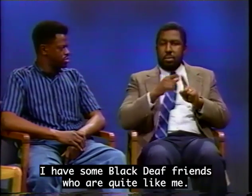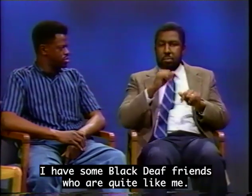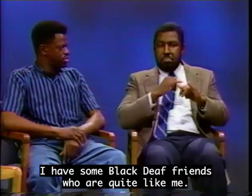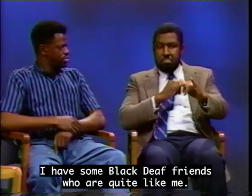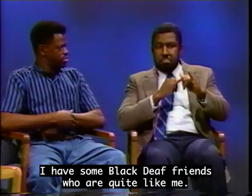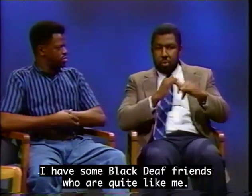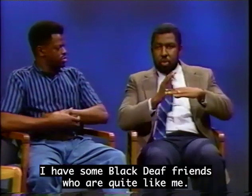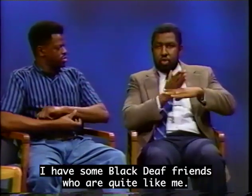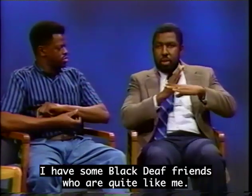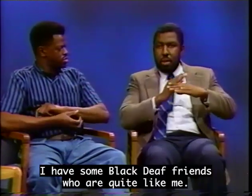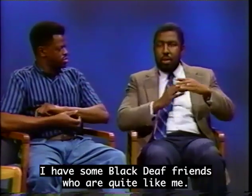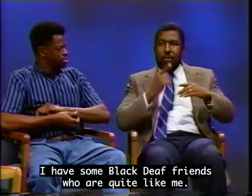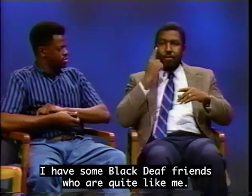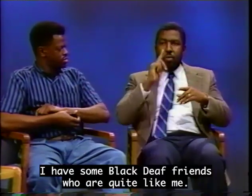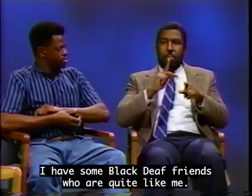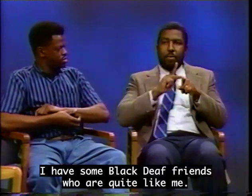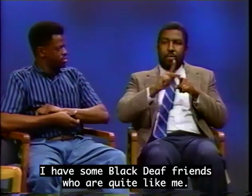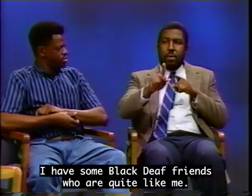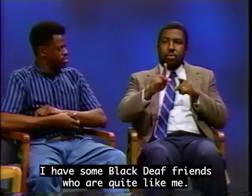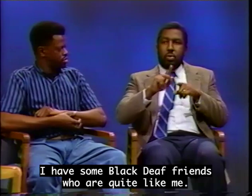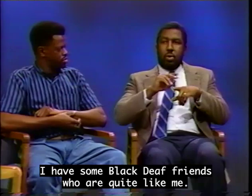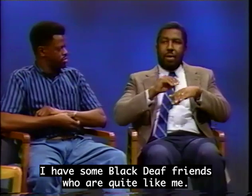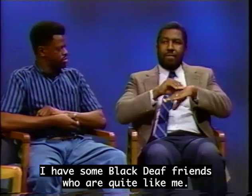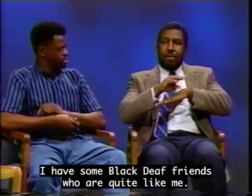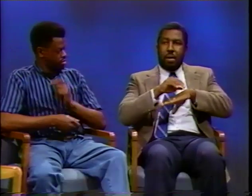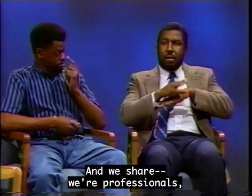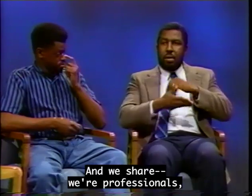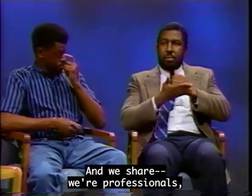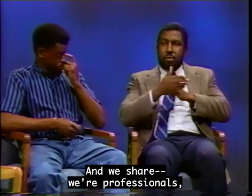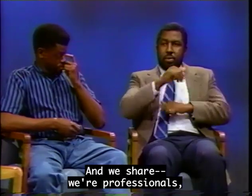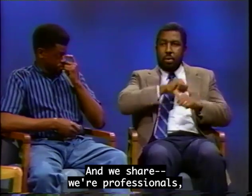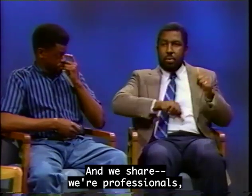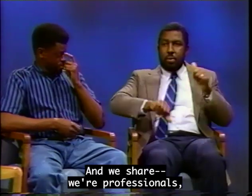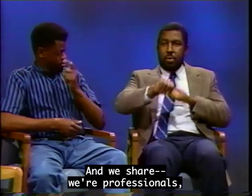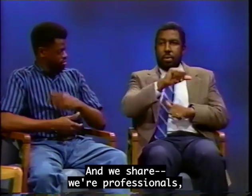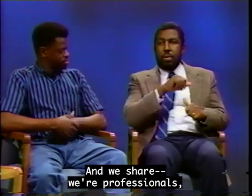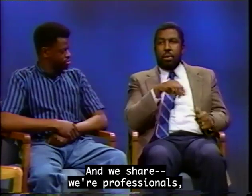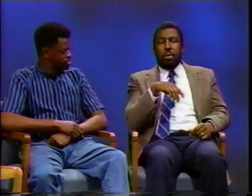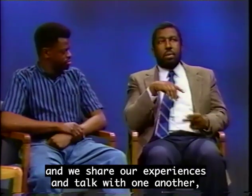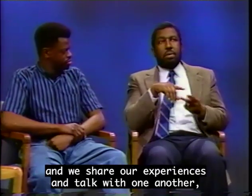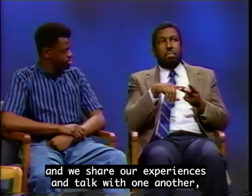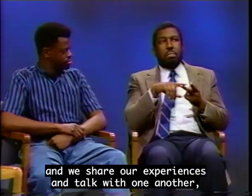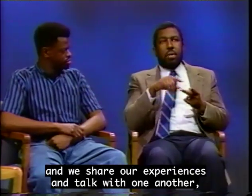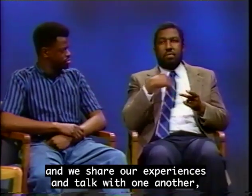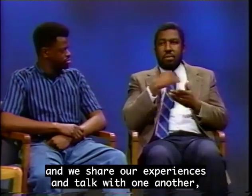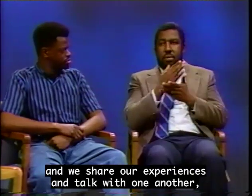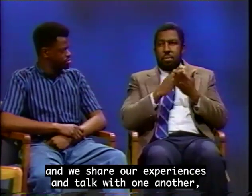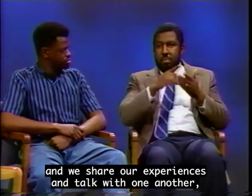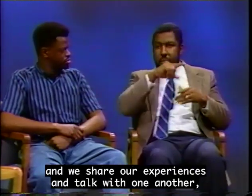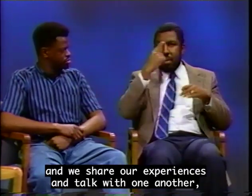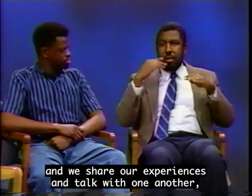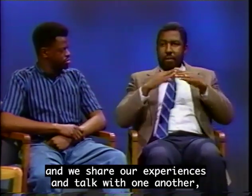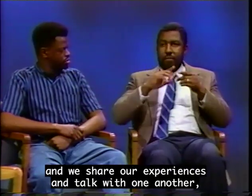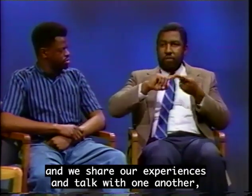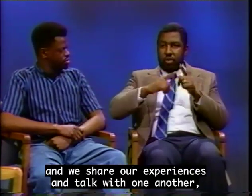I have some black deaf friends who are quite like me. And we're professionals, and we share our experiences and talk with one